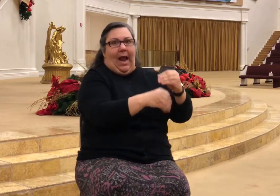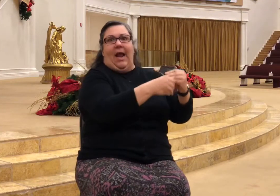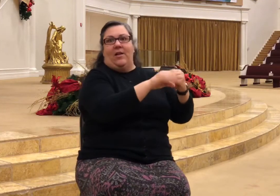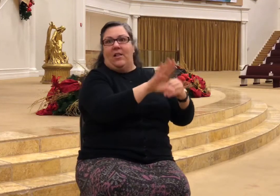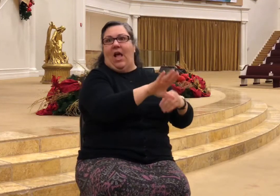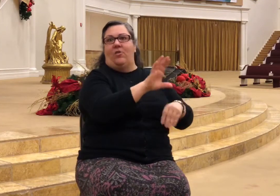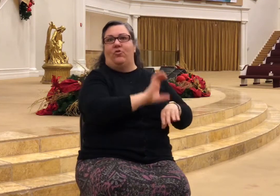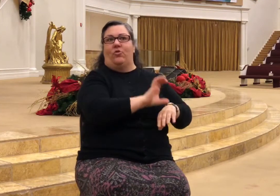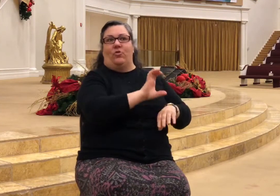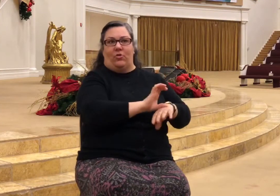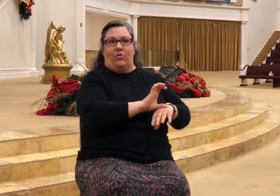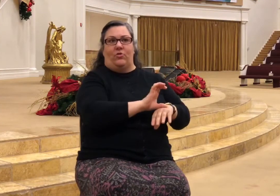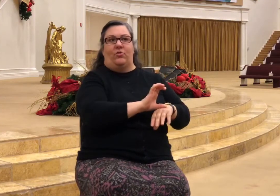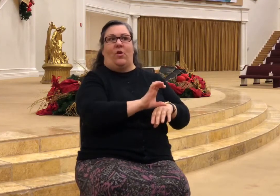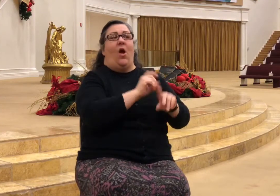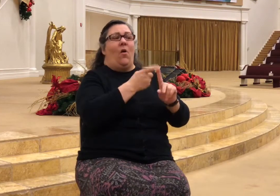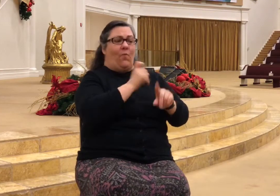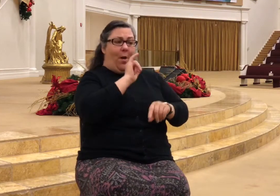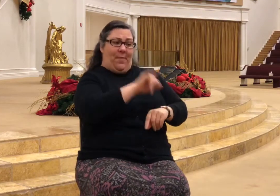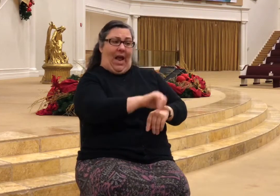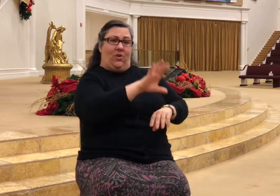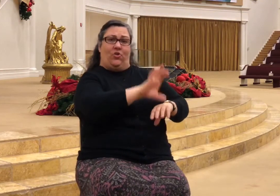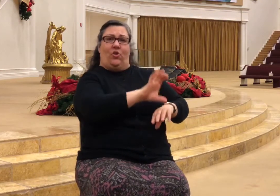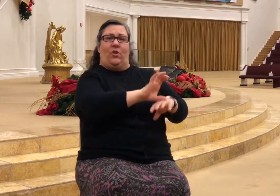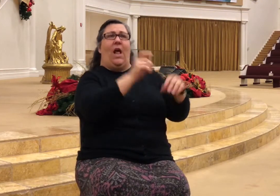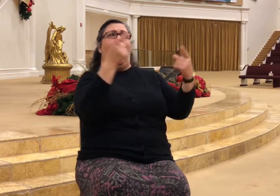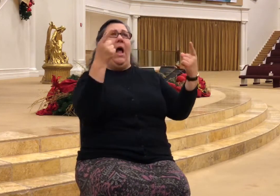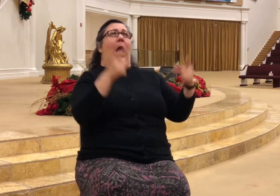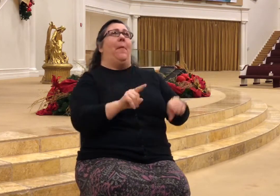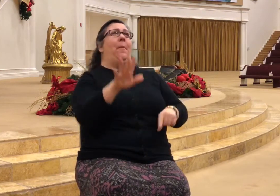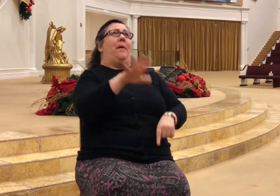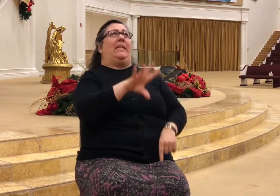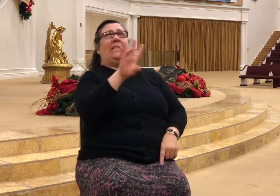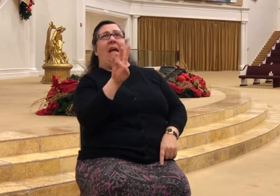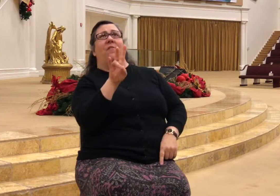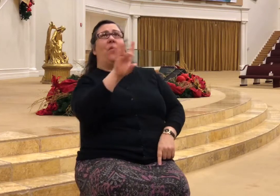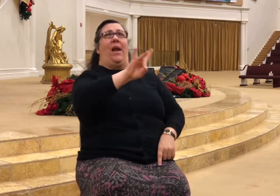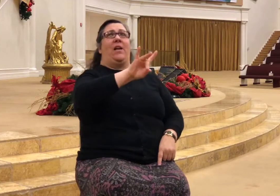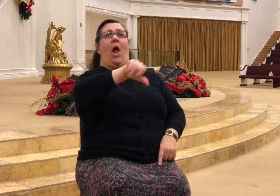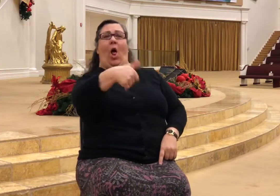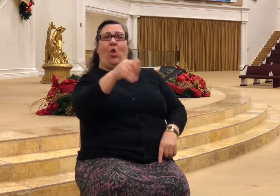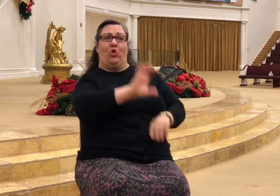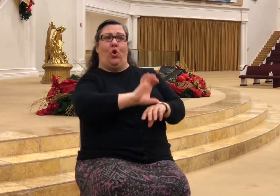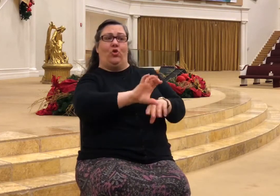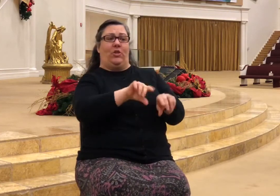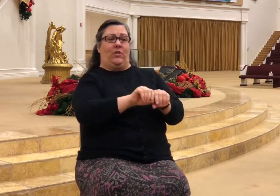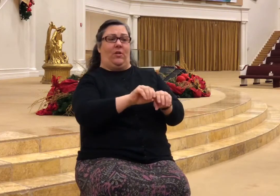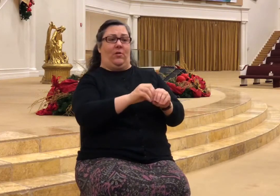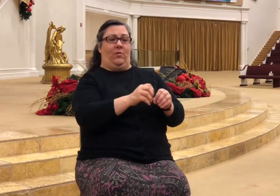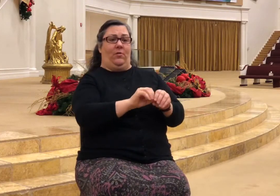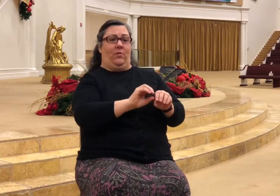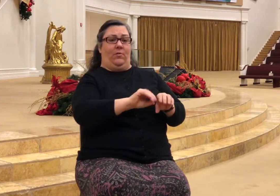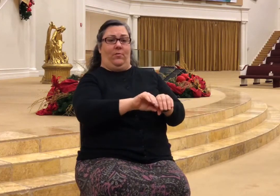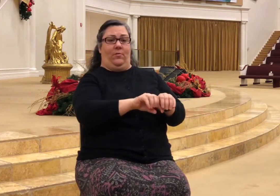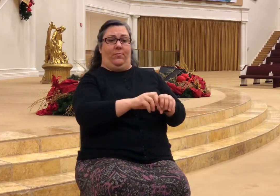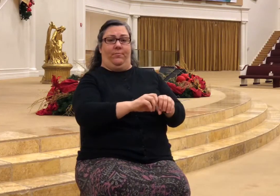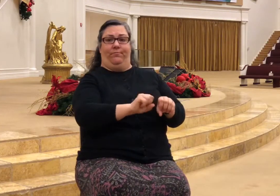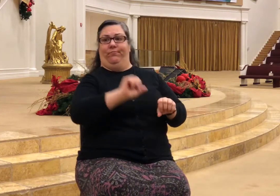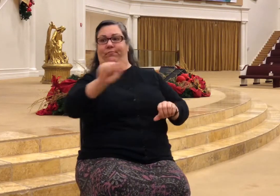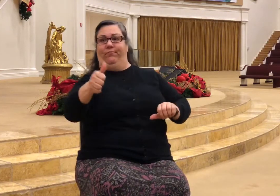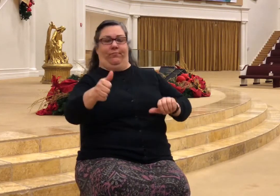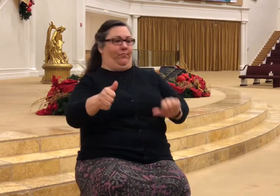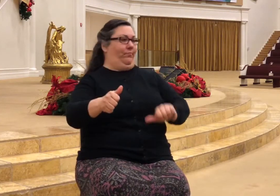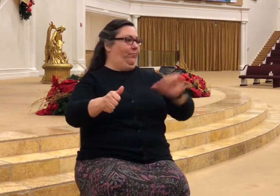to grow. And out of that church, there have been, I think, 7 or 8 other churches that have now sprung out of